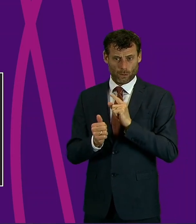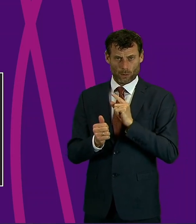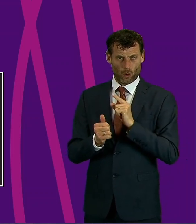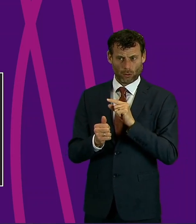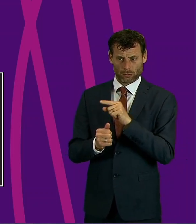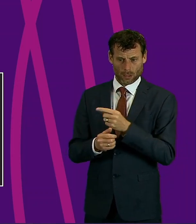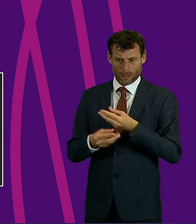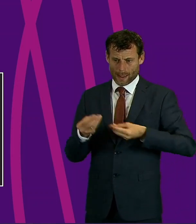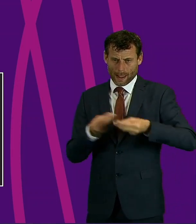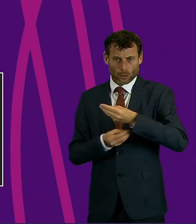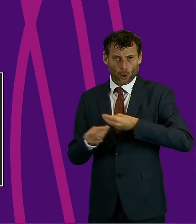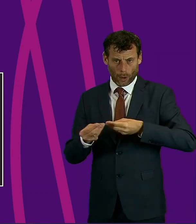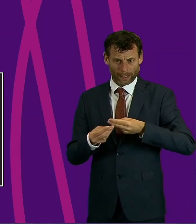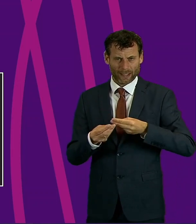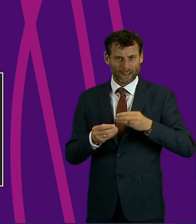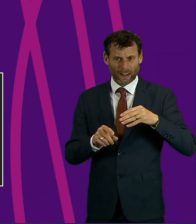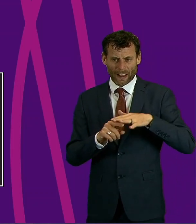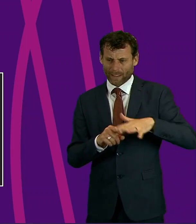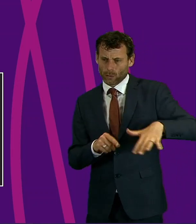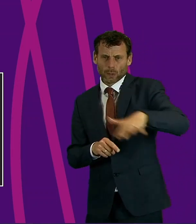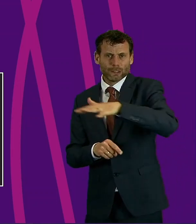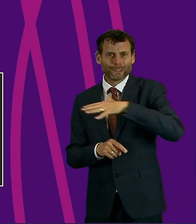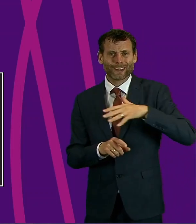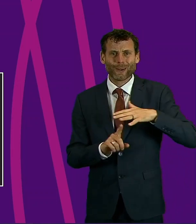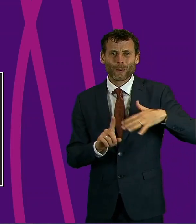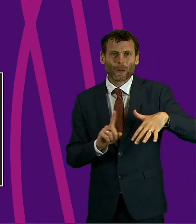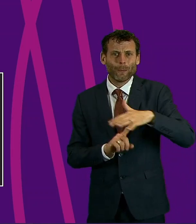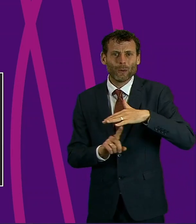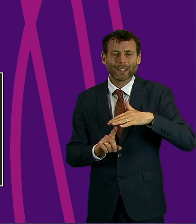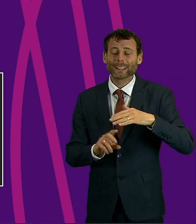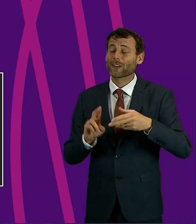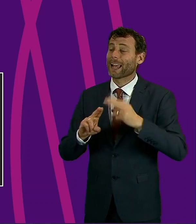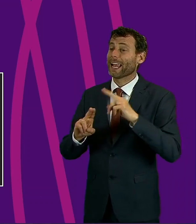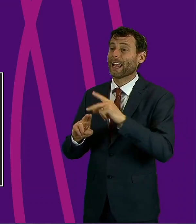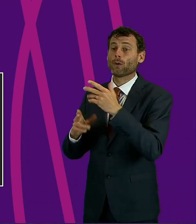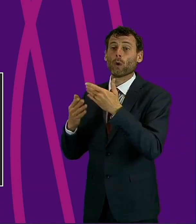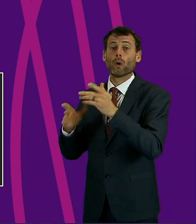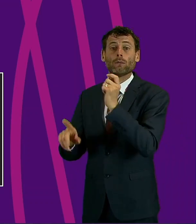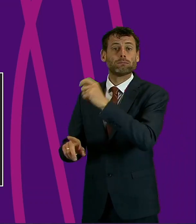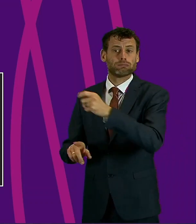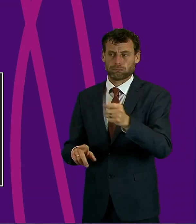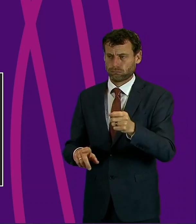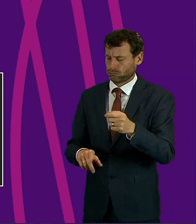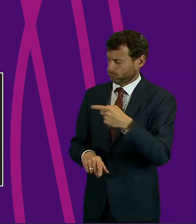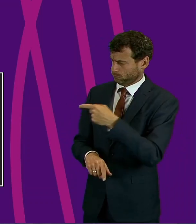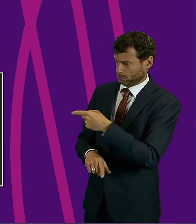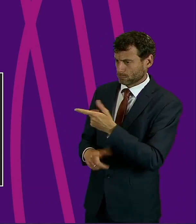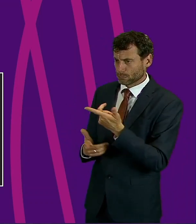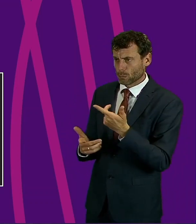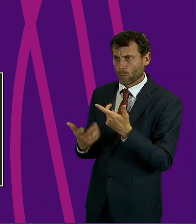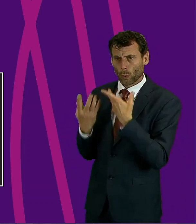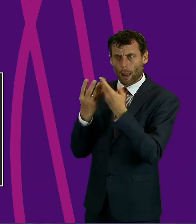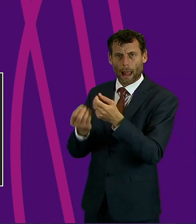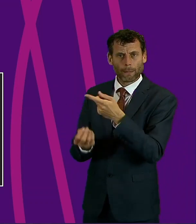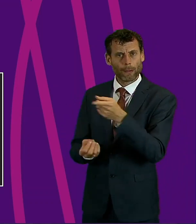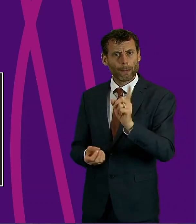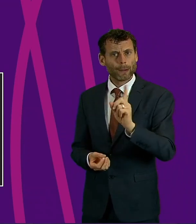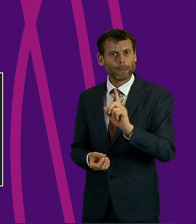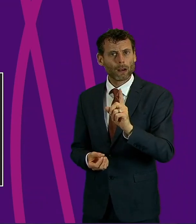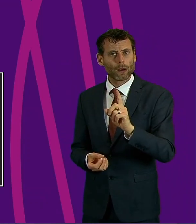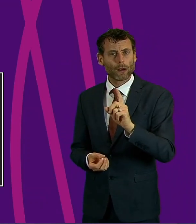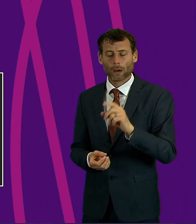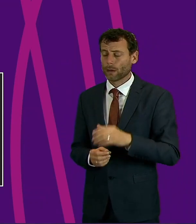what the Scottish Government's response is to these job losses? And in the pandemic lockdown, will the PACE